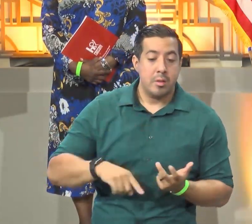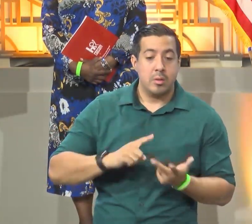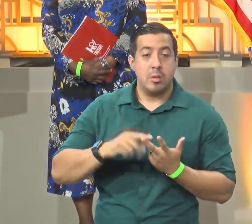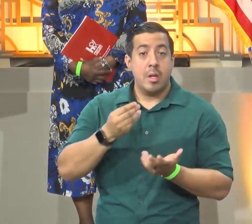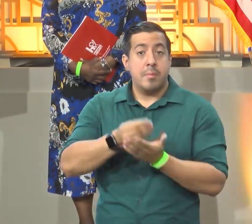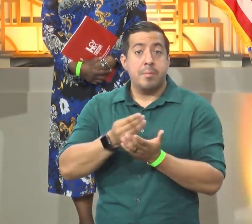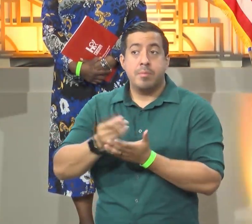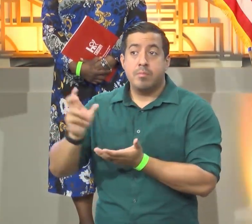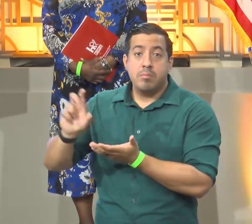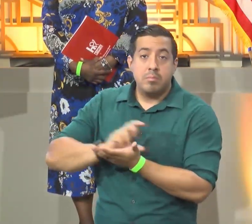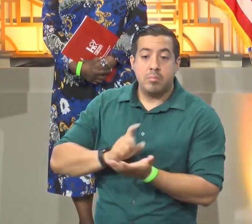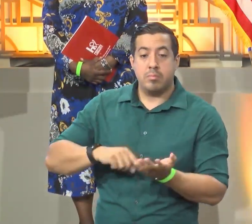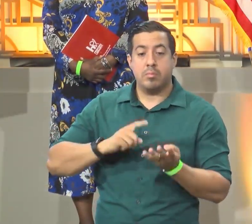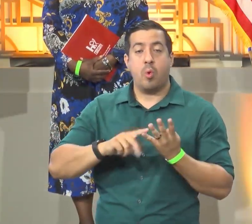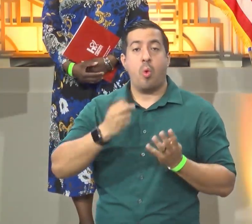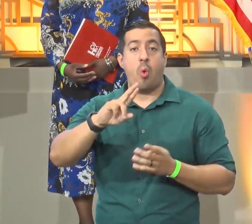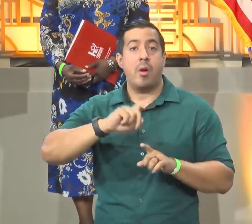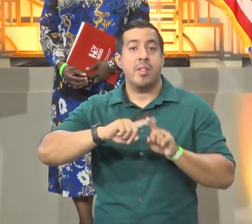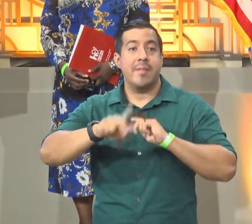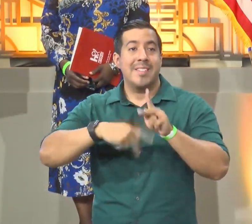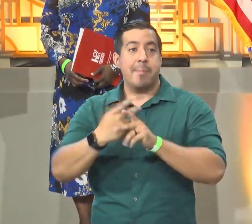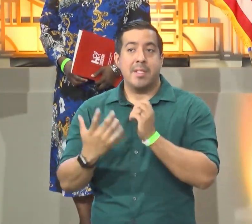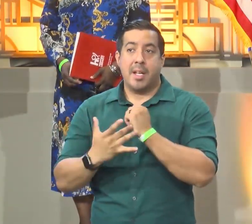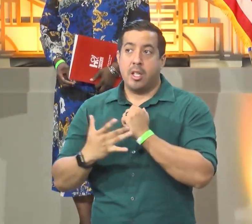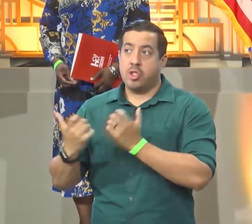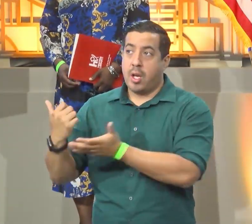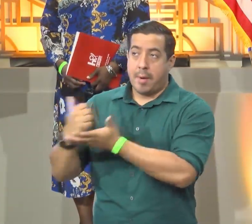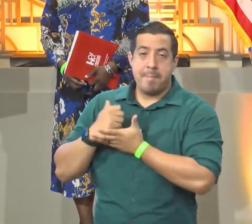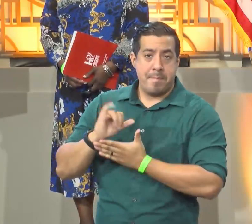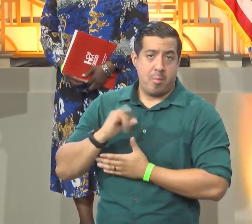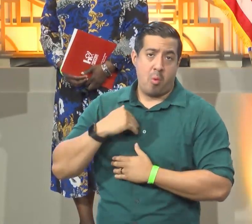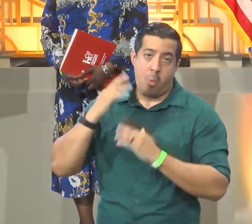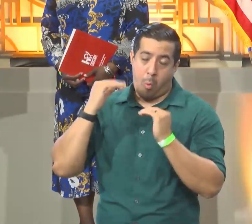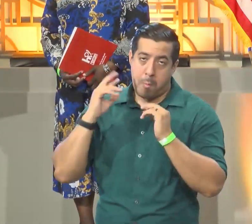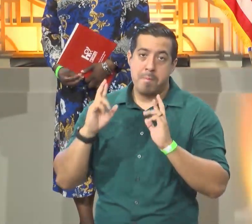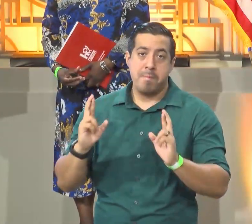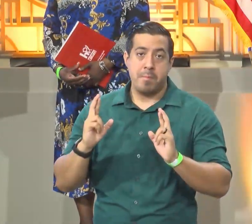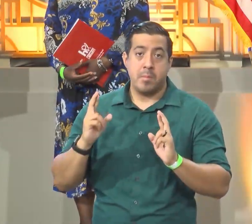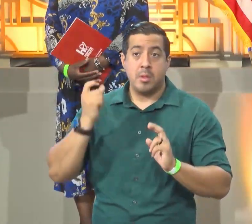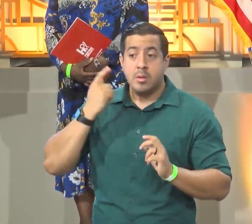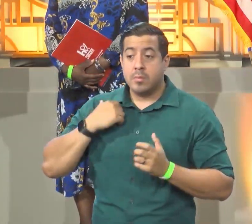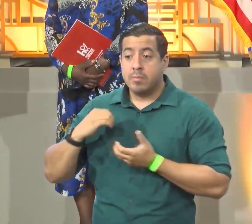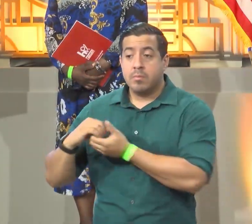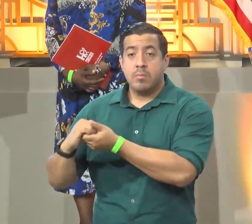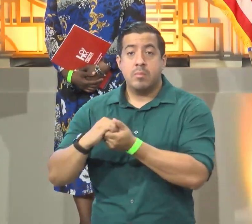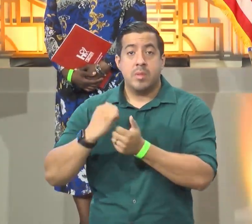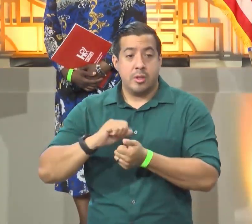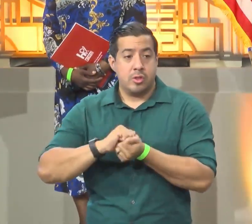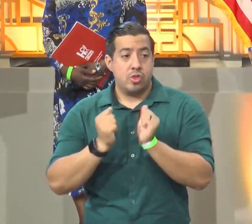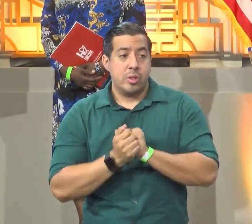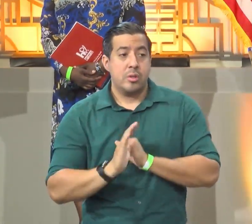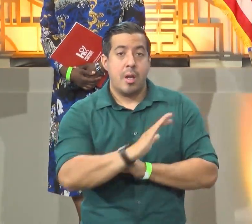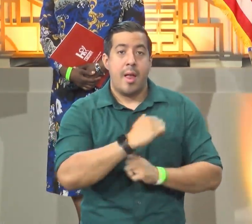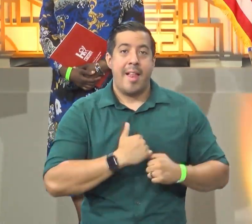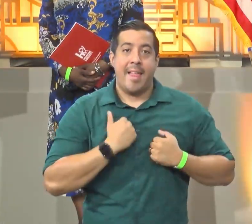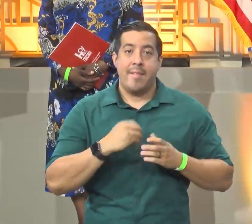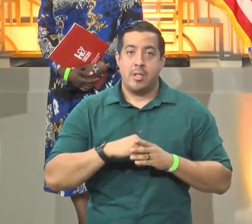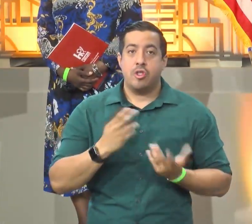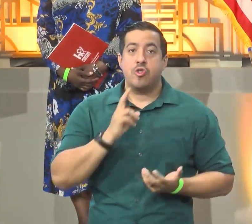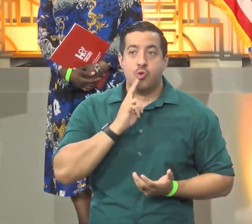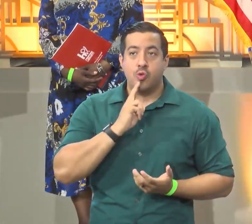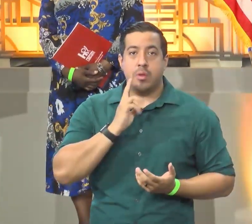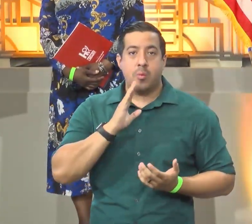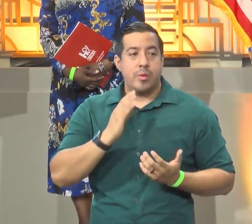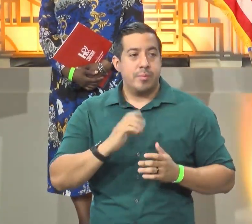financial, technology, and other resources. Together, we can change lives and make Houston a model city in breaking